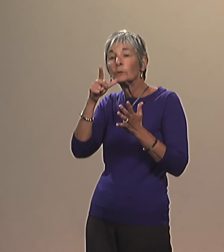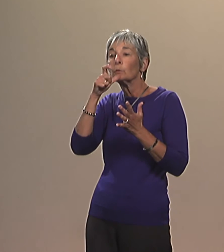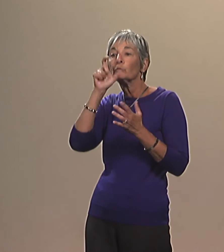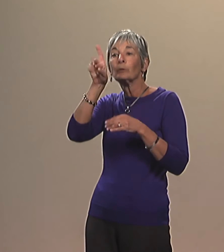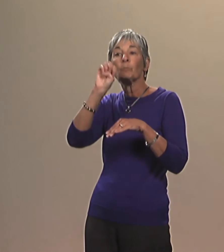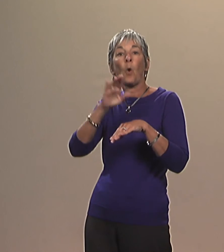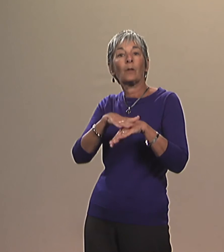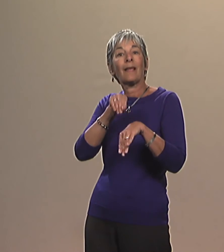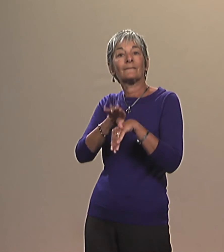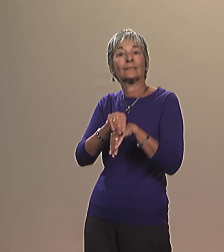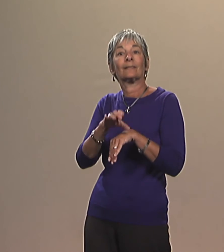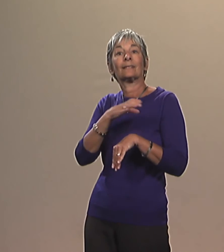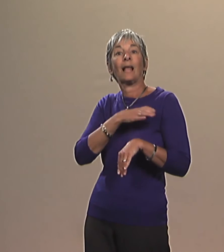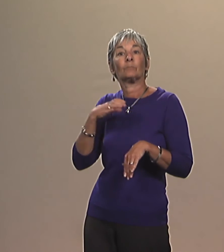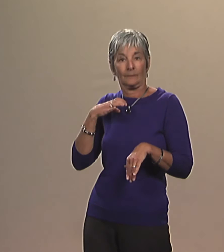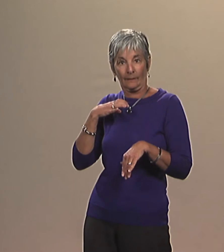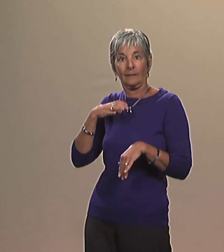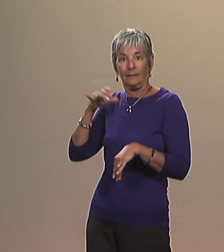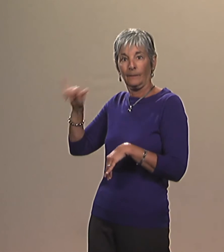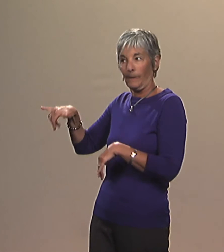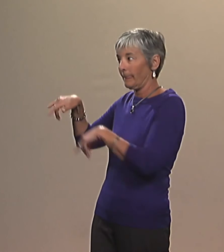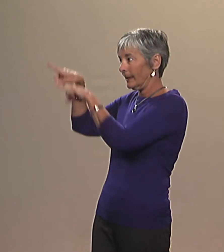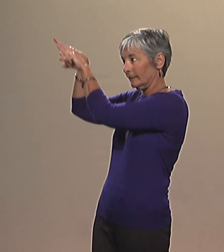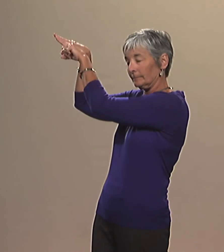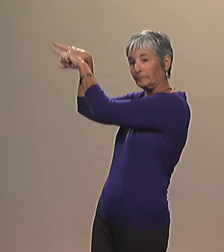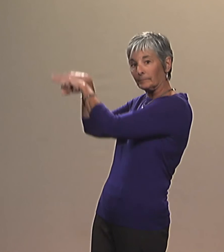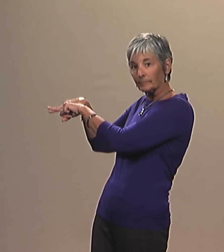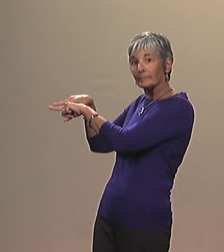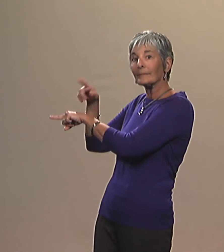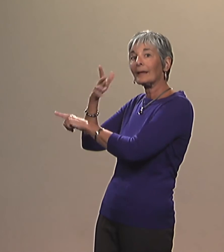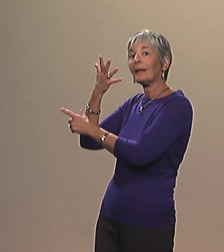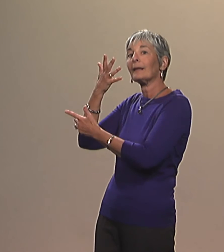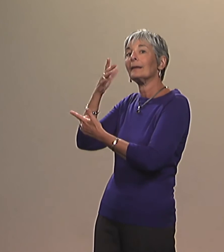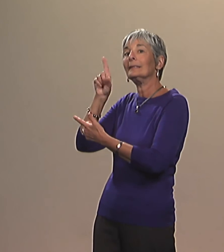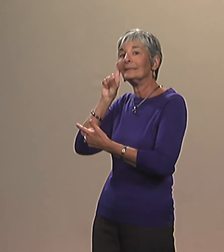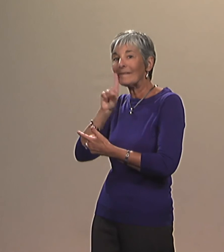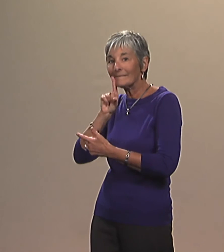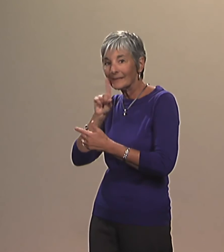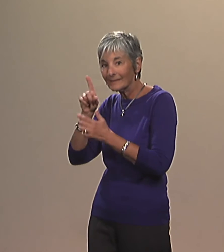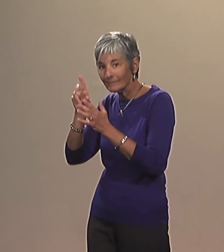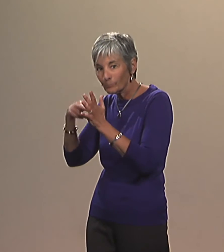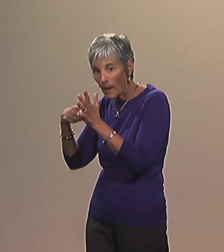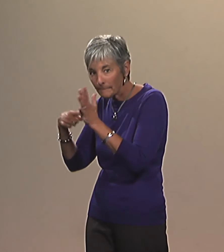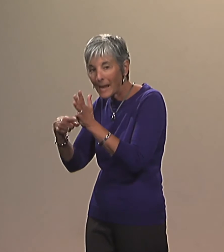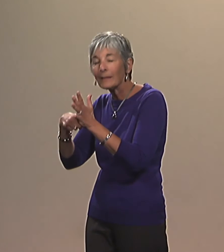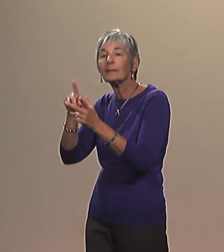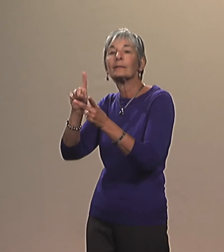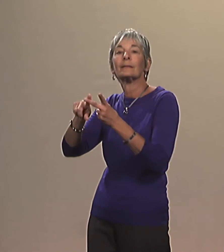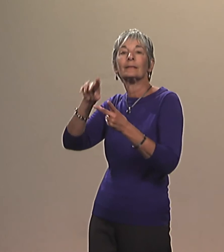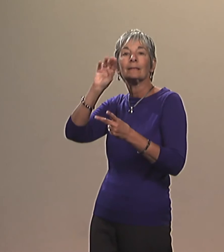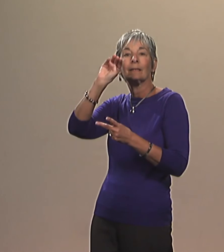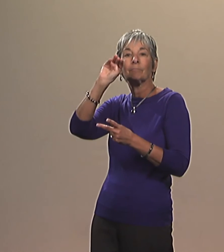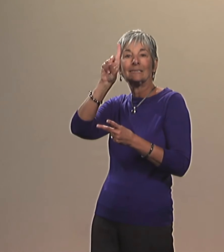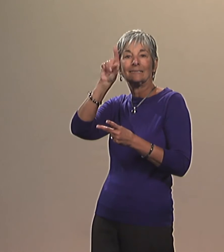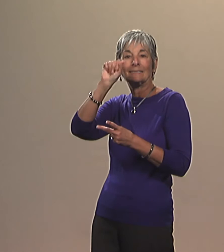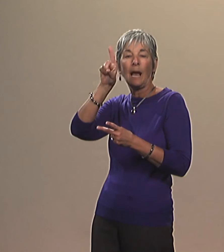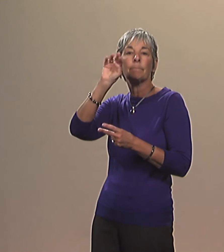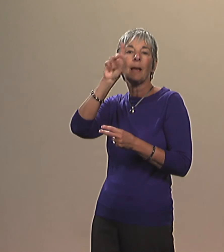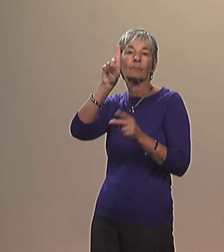Maryland law gives a list of who should be on the Advisory Council, including a deaf role model, a representative from the Maryland Association of the Deaf,